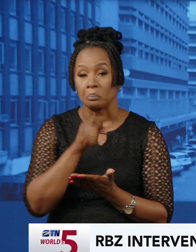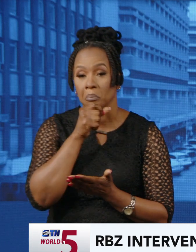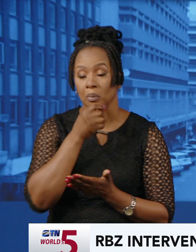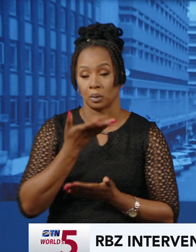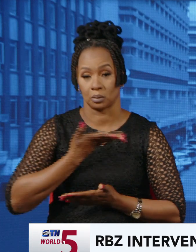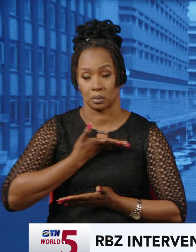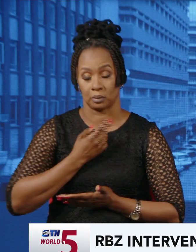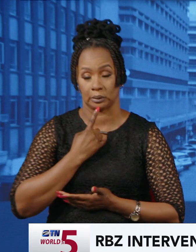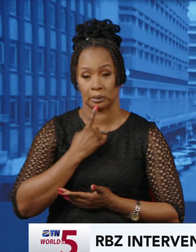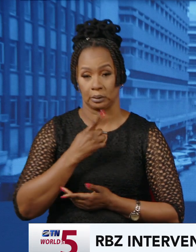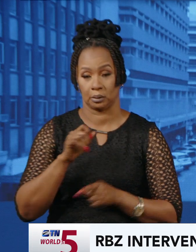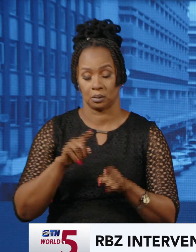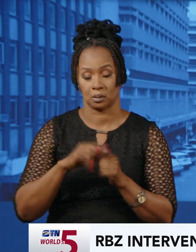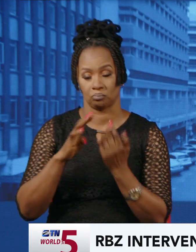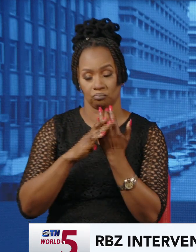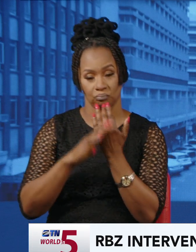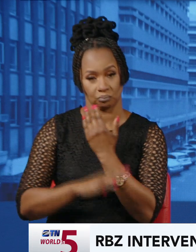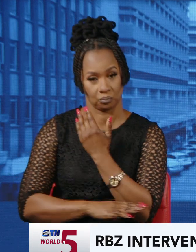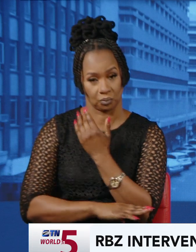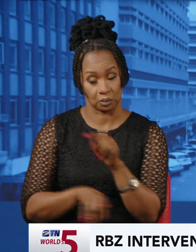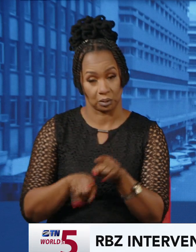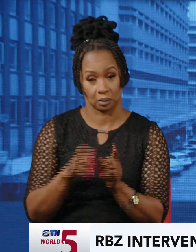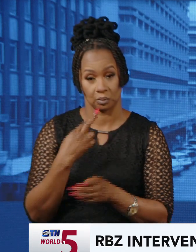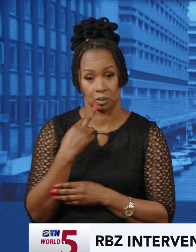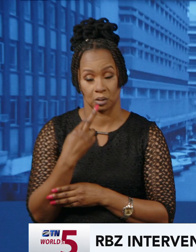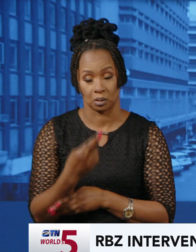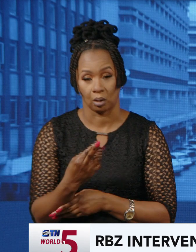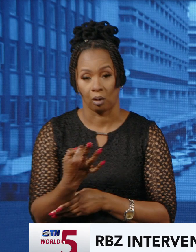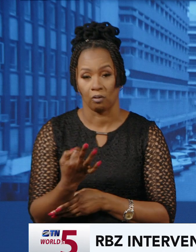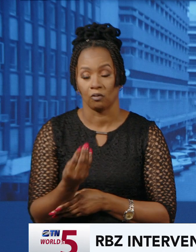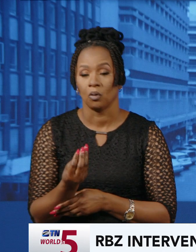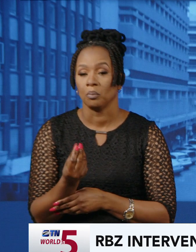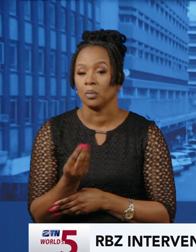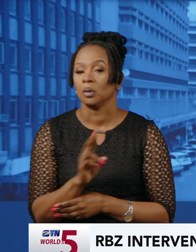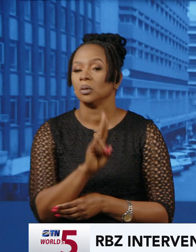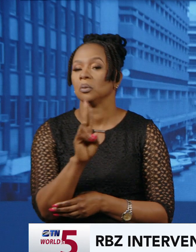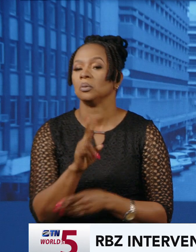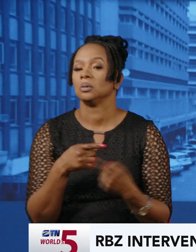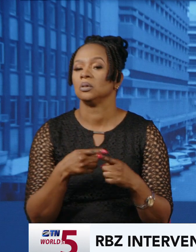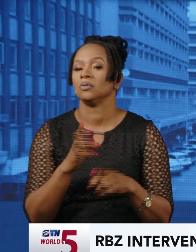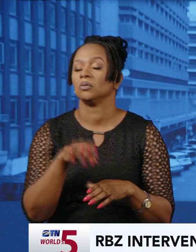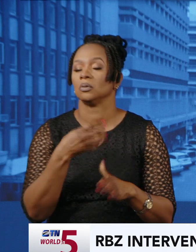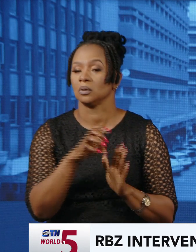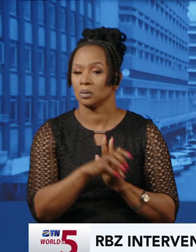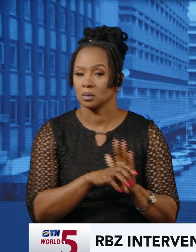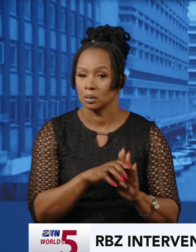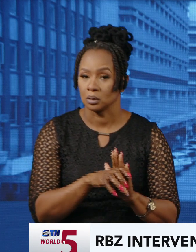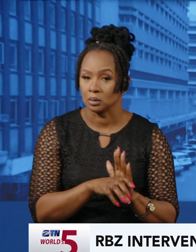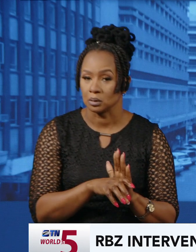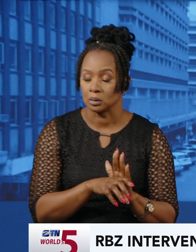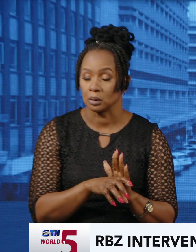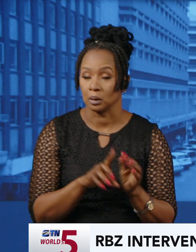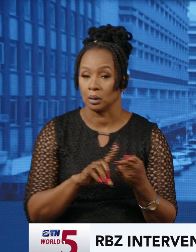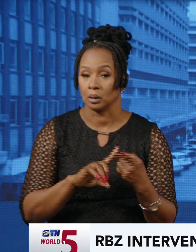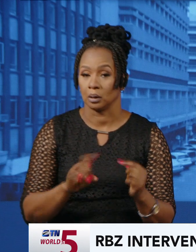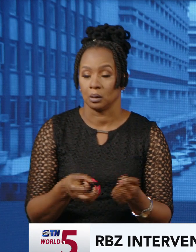the depreciation on the parallel market is a result of transitory foreign currency pressures in the multiple currency system,